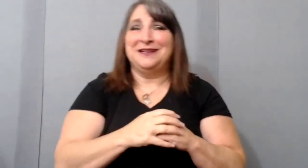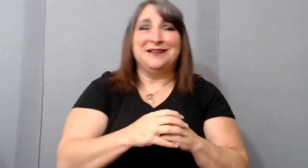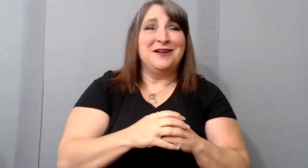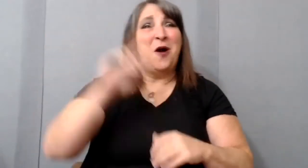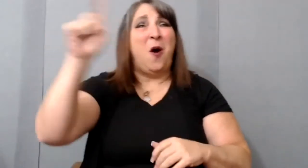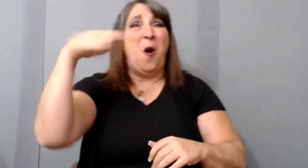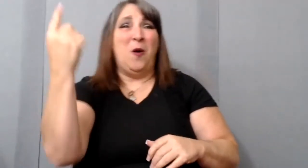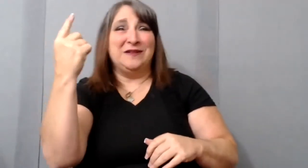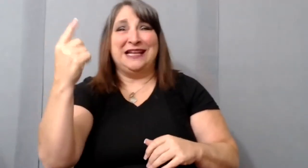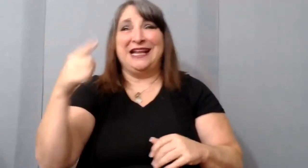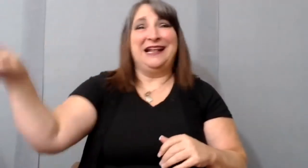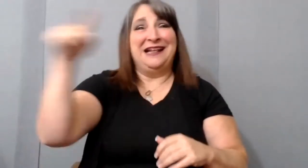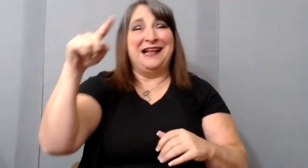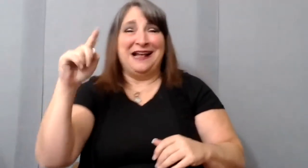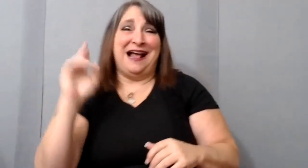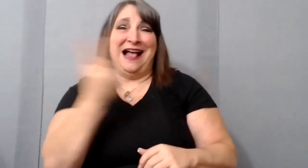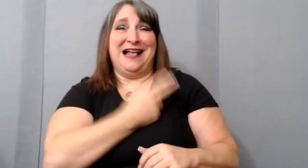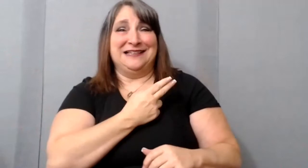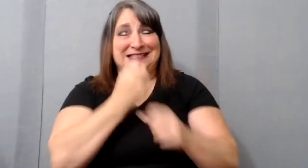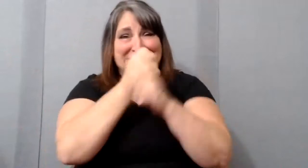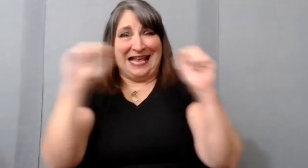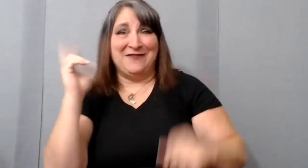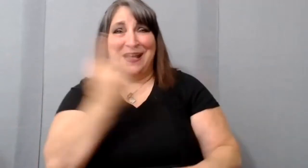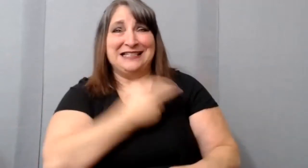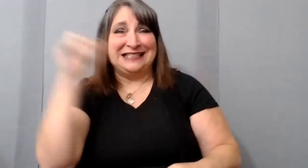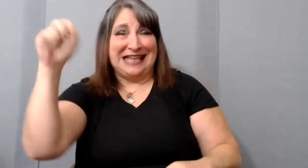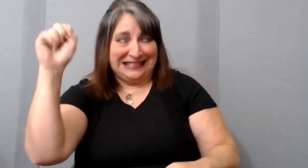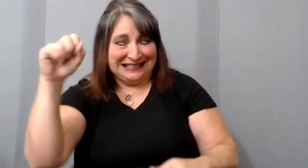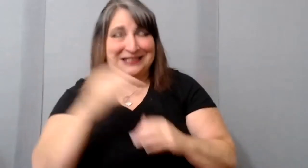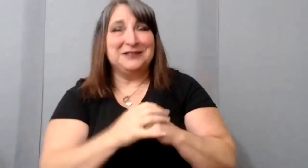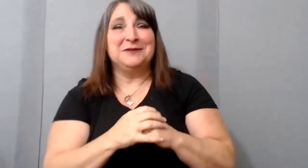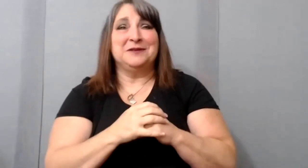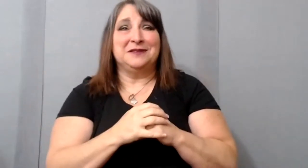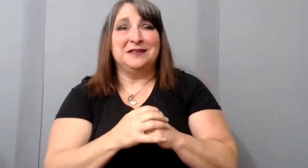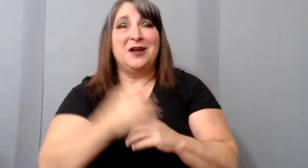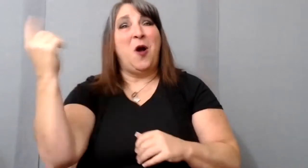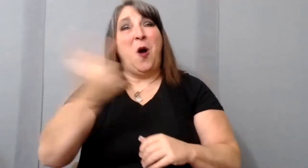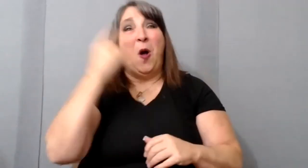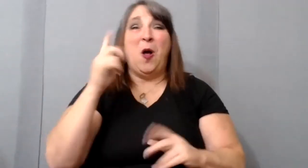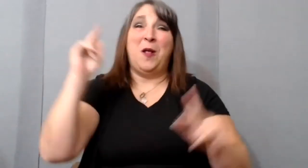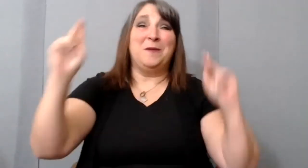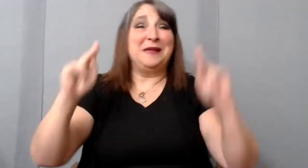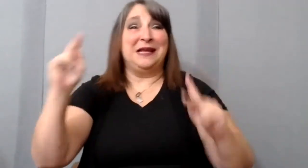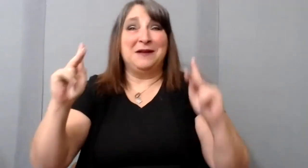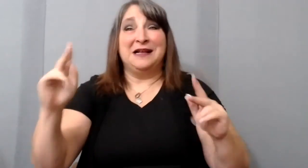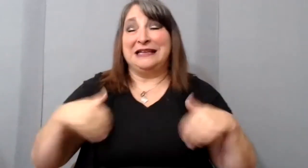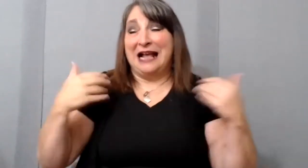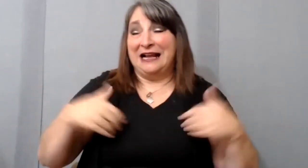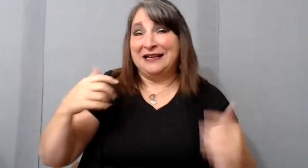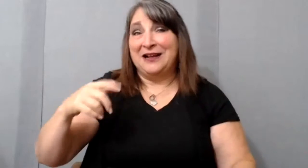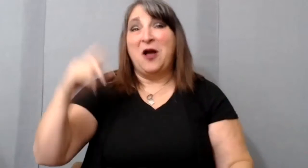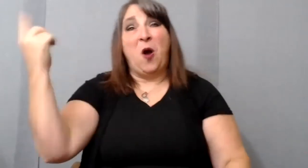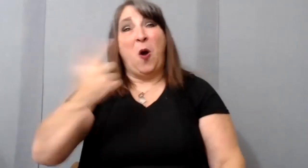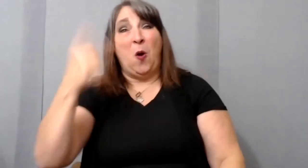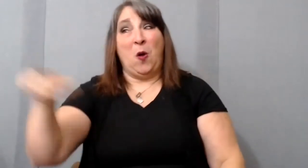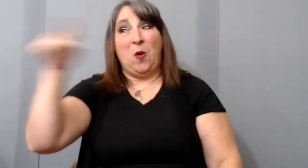the young. You gotta hold on to that for the rest of your life. Only the young. Only the